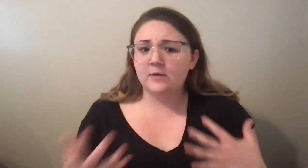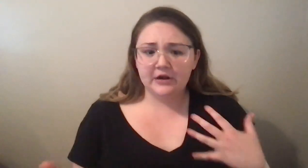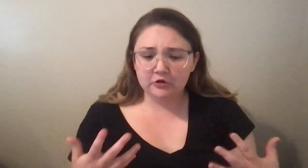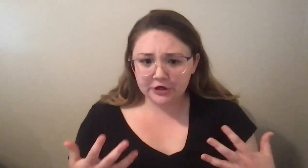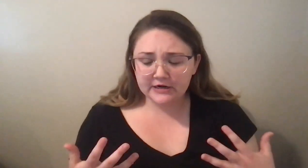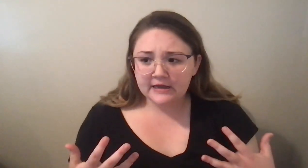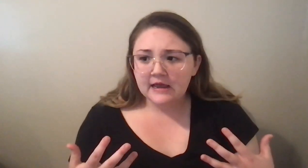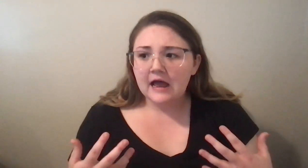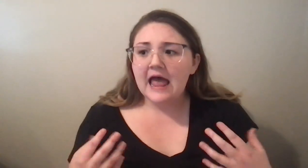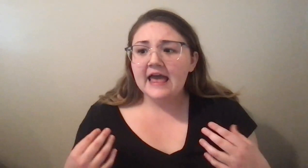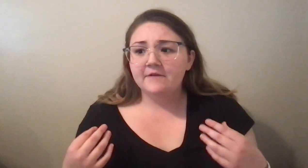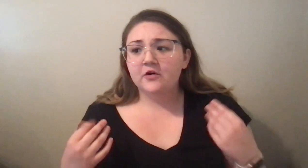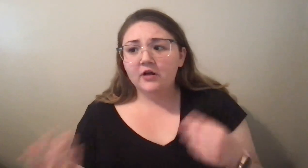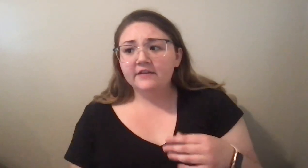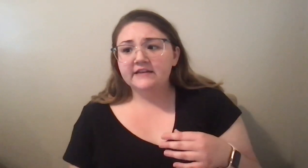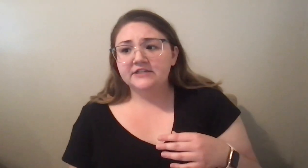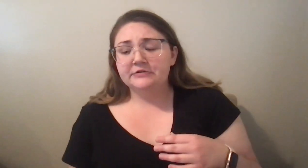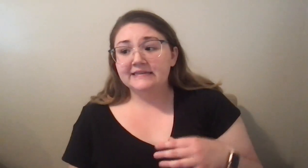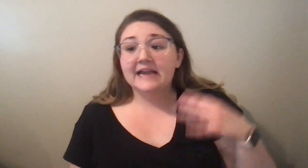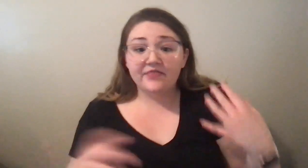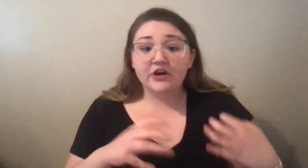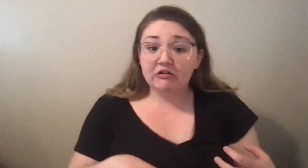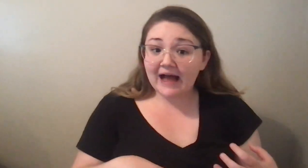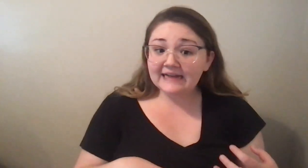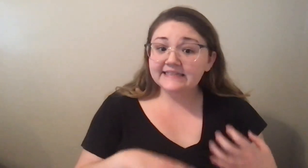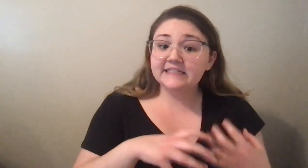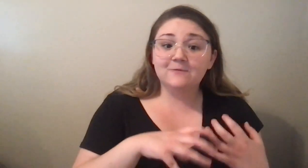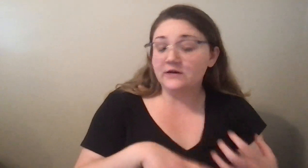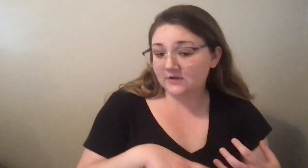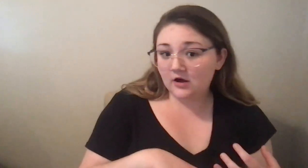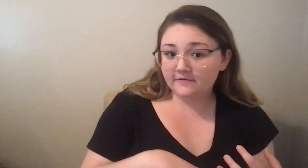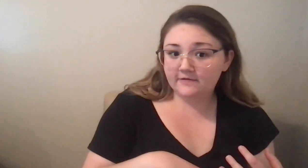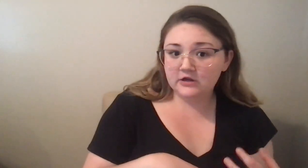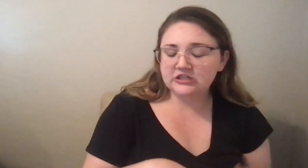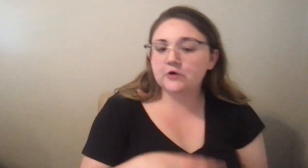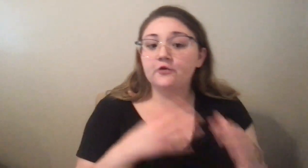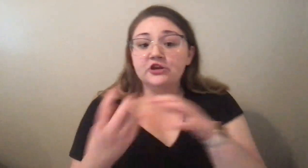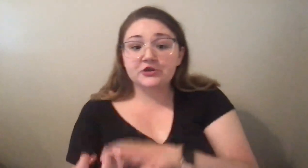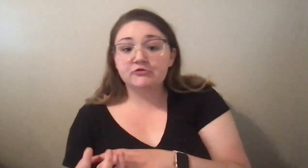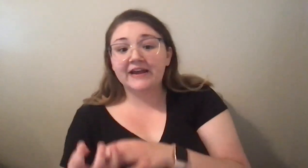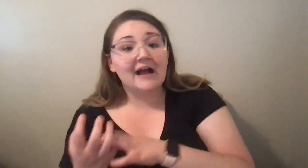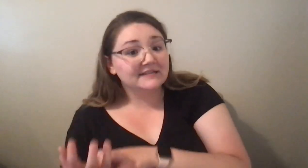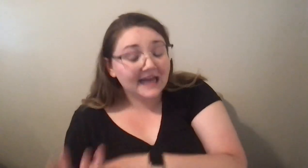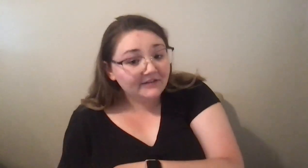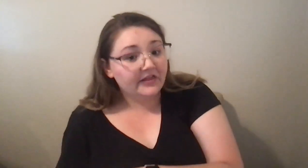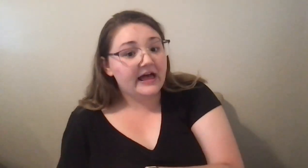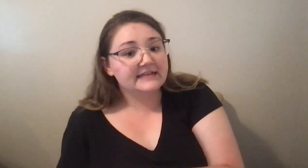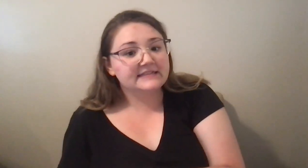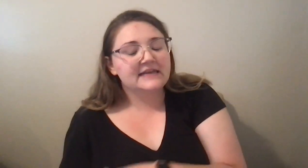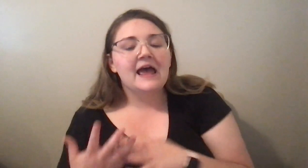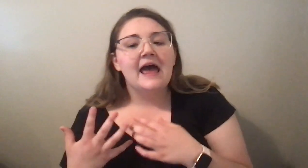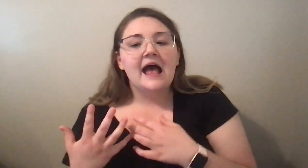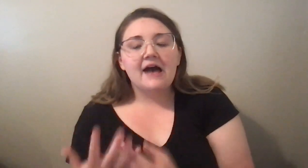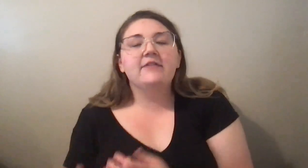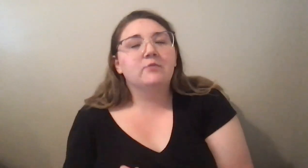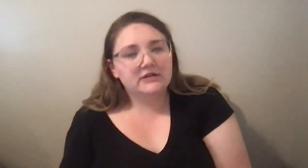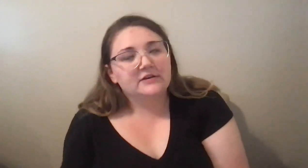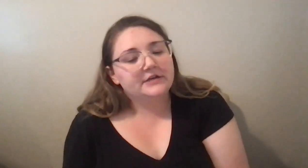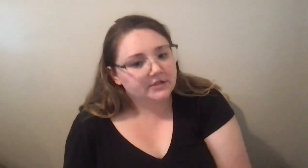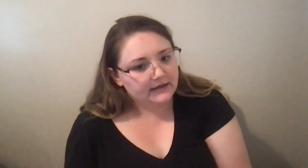really easy way to learn. And for a lot of these students in their class, it's voice off. So for the tutoring outside of class, having voice